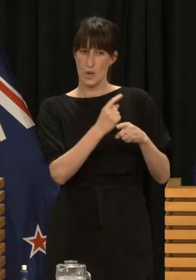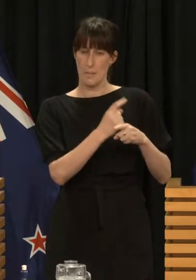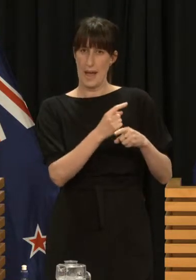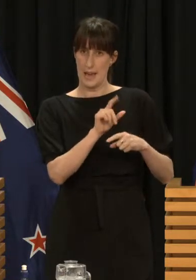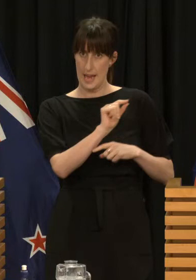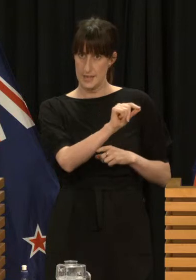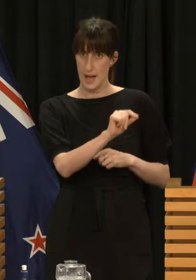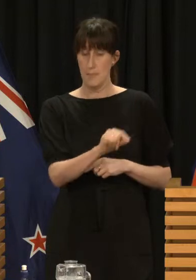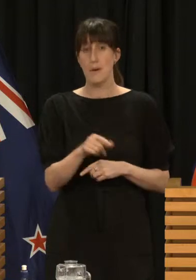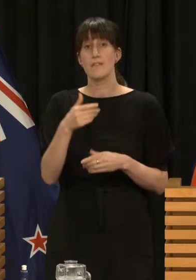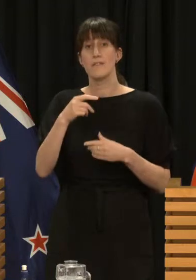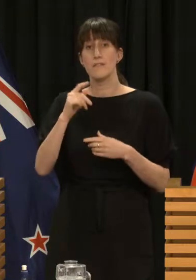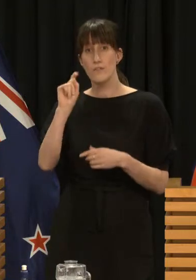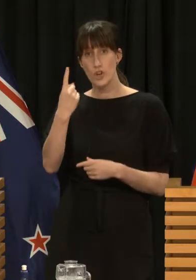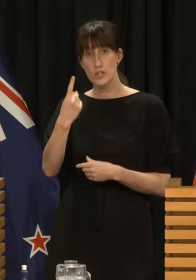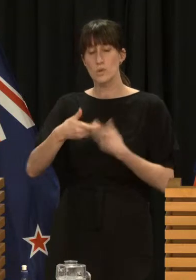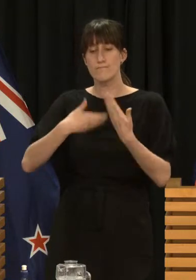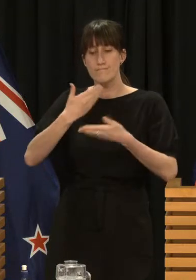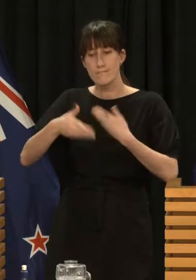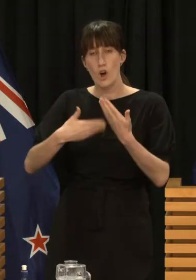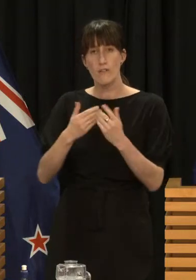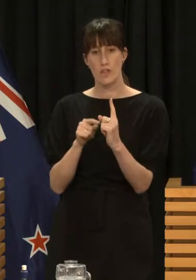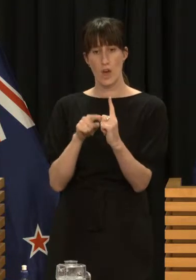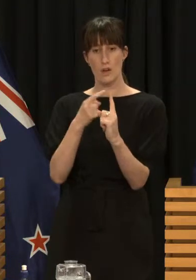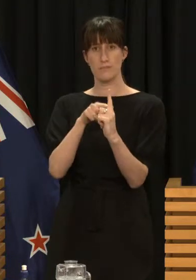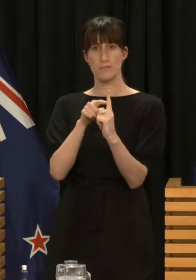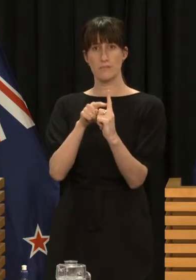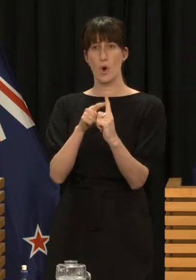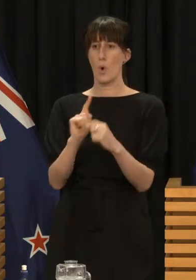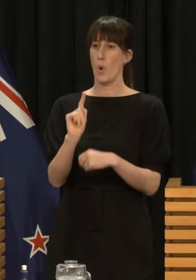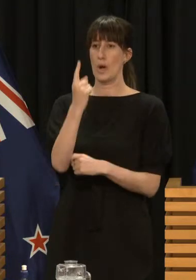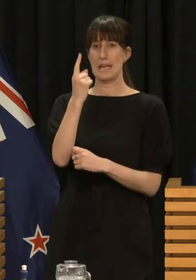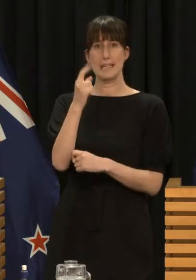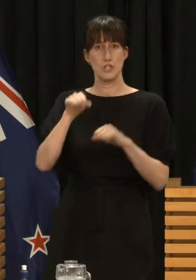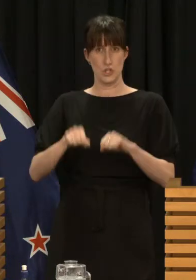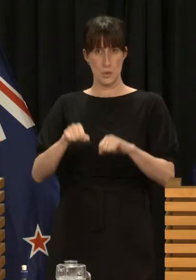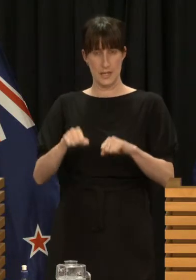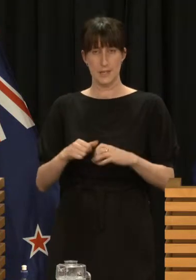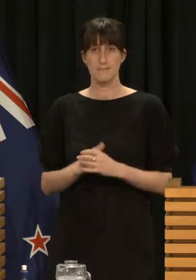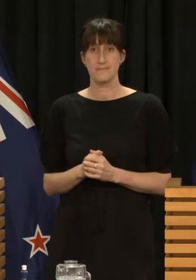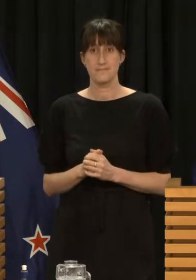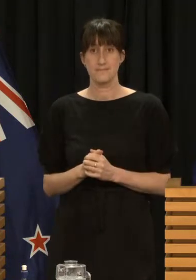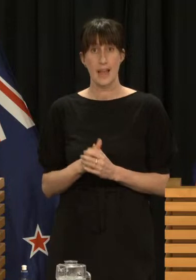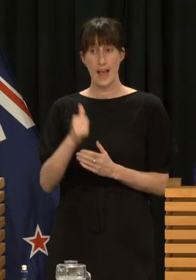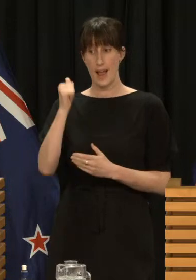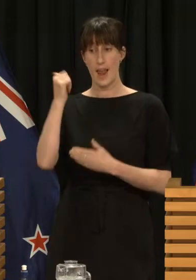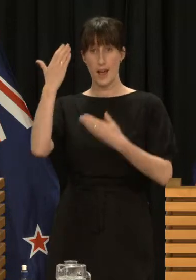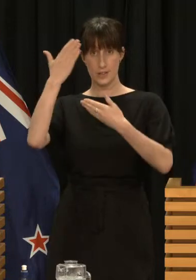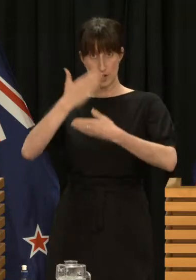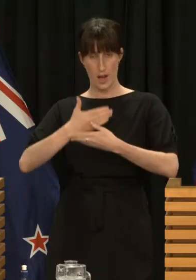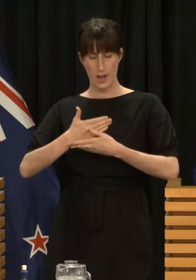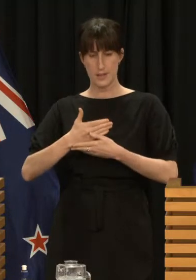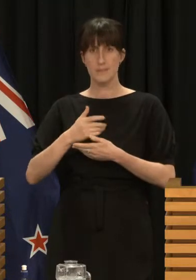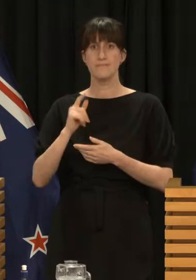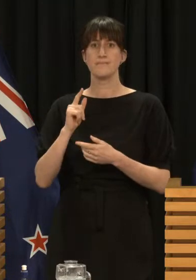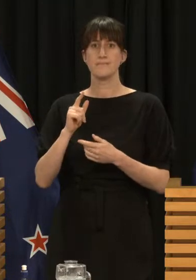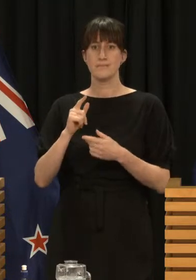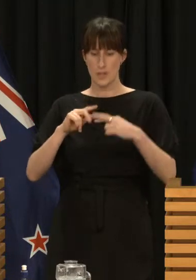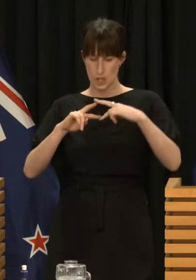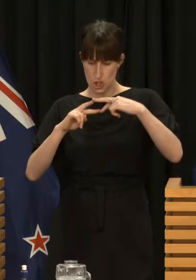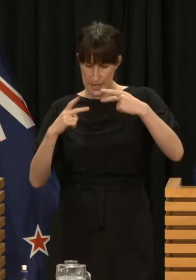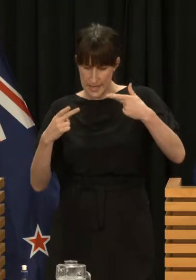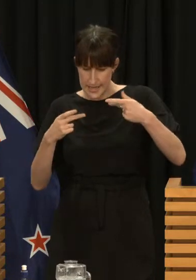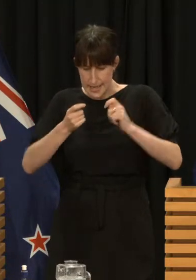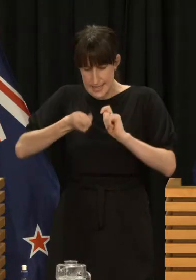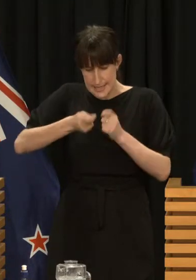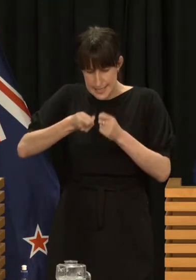announced yesterday. It's really encouraging news that overnight whole genome sequencing from this case has indicated